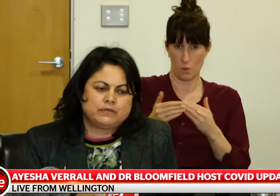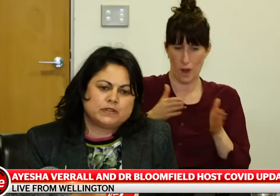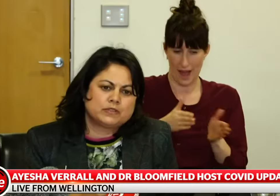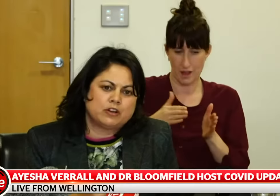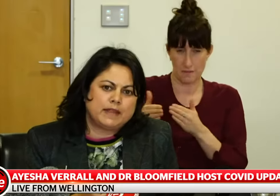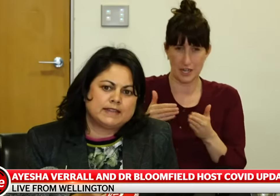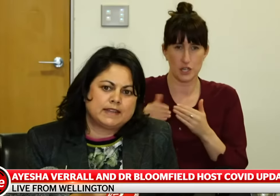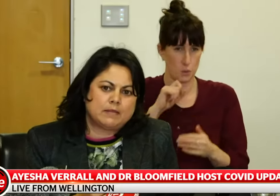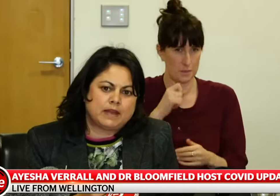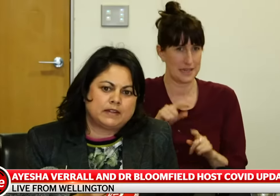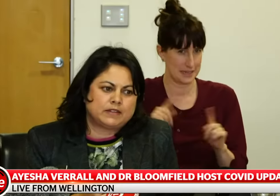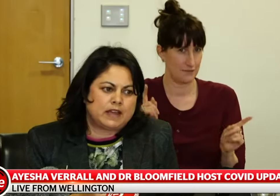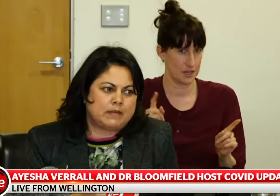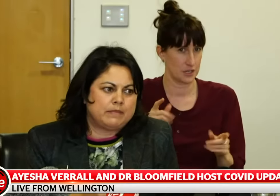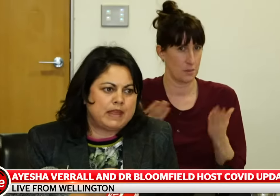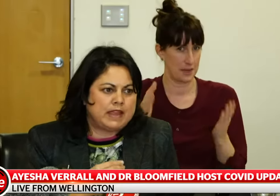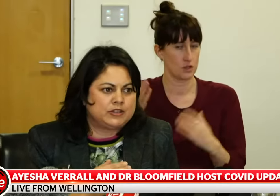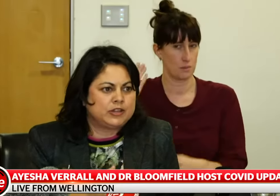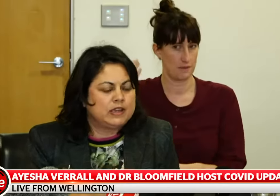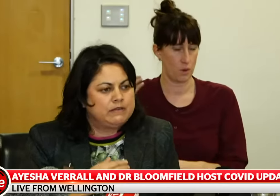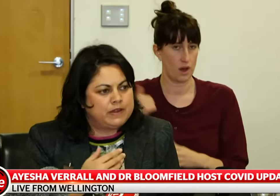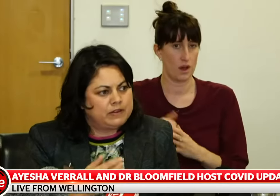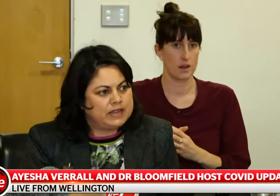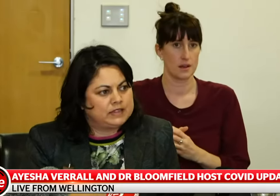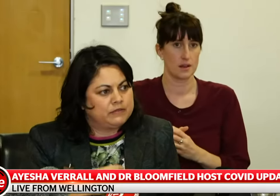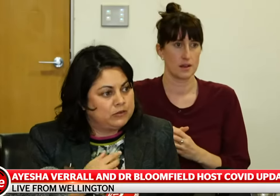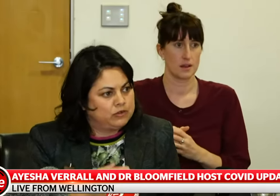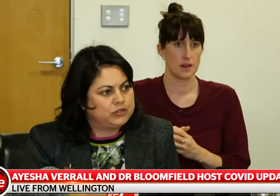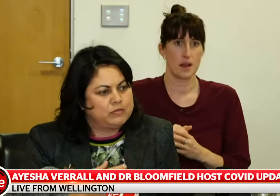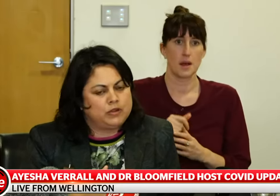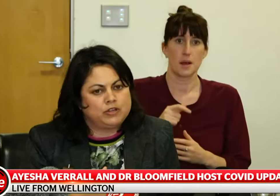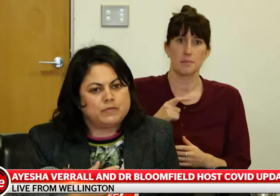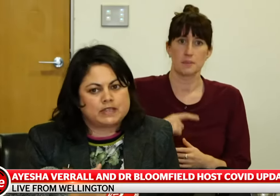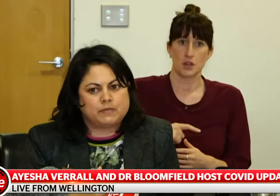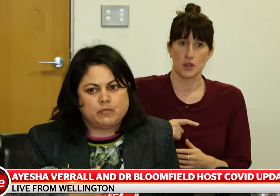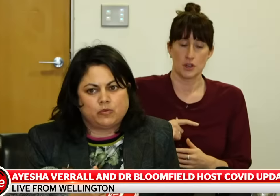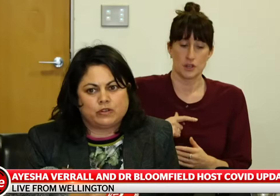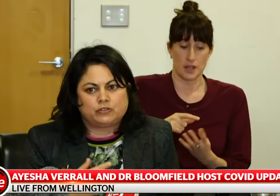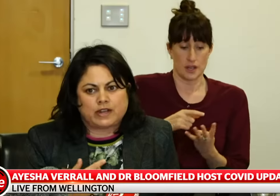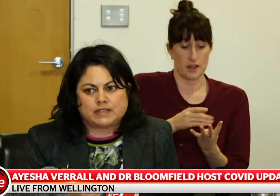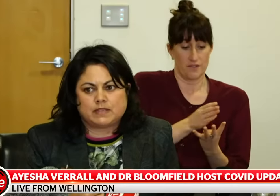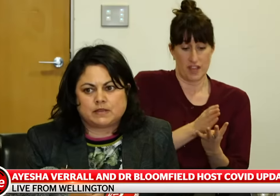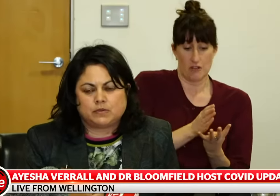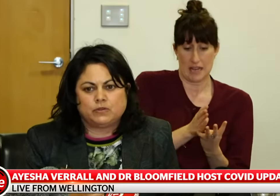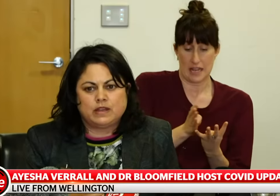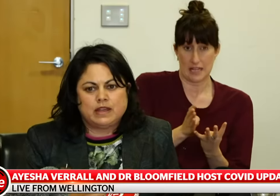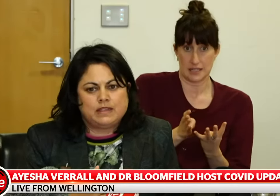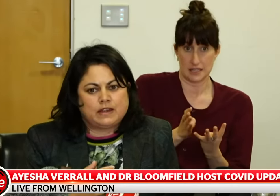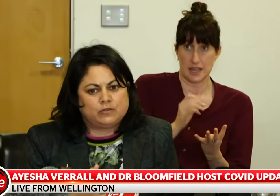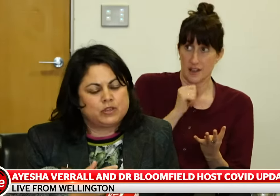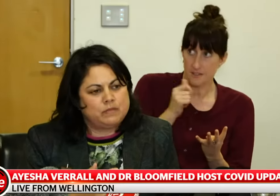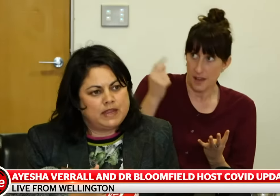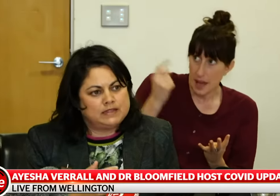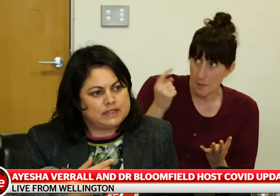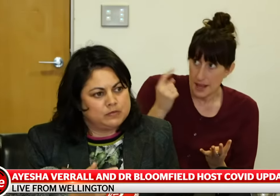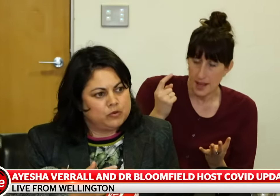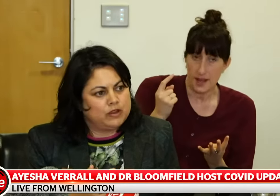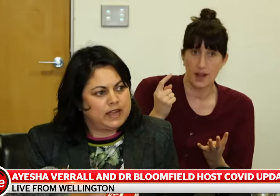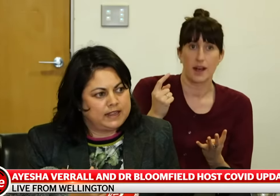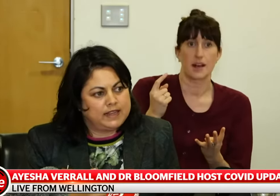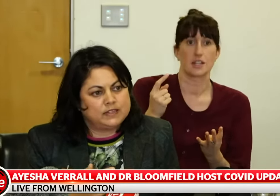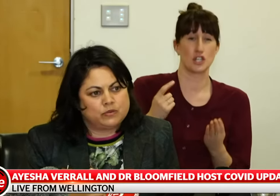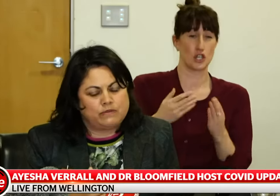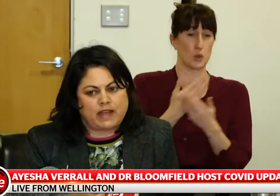Dr. Bloomfield's comment about each variant, in order to emerge, must be more transmissible, that also means it's